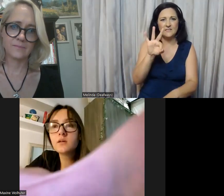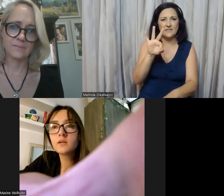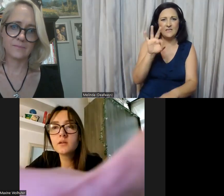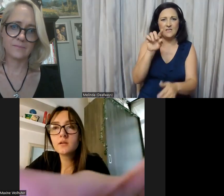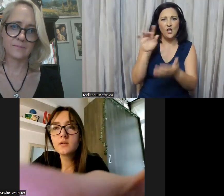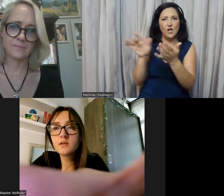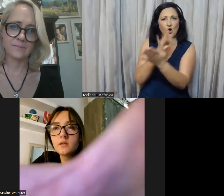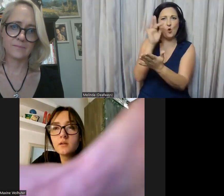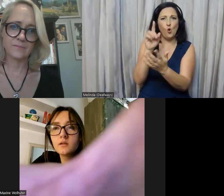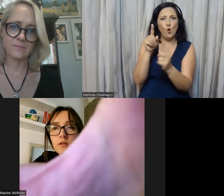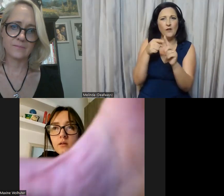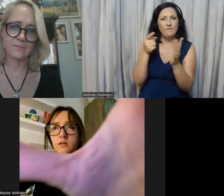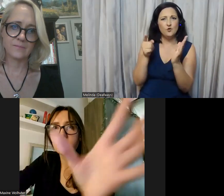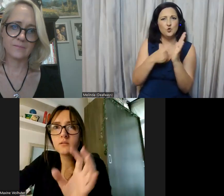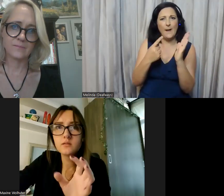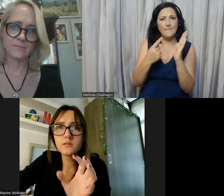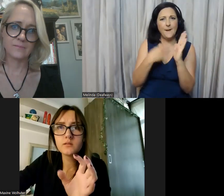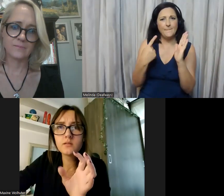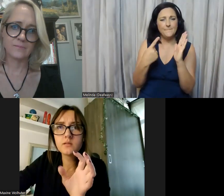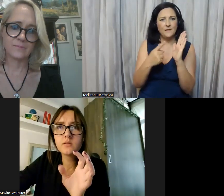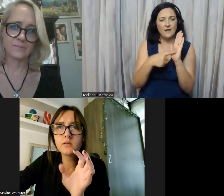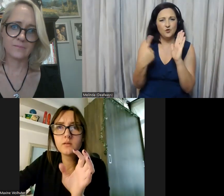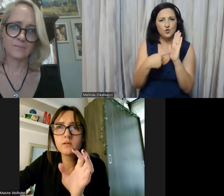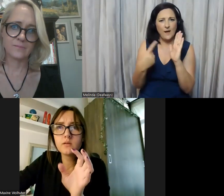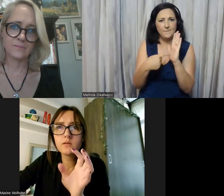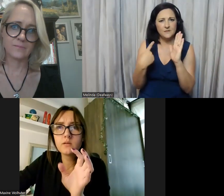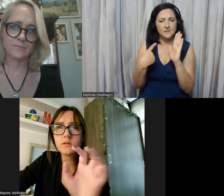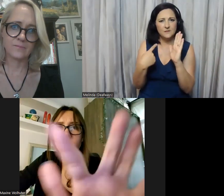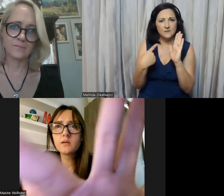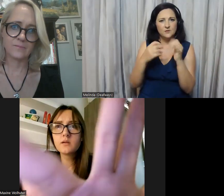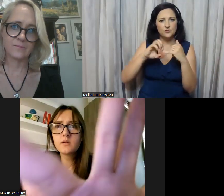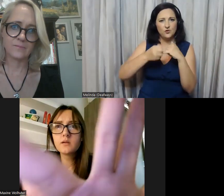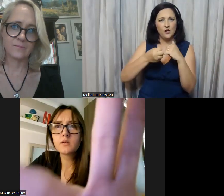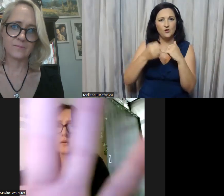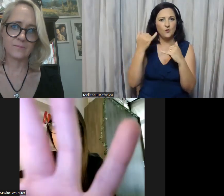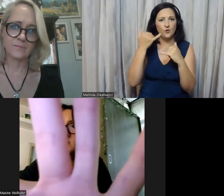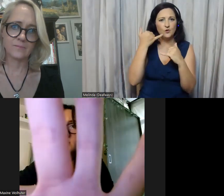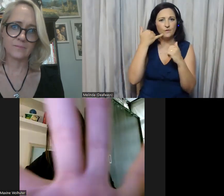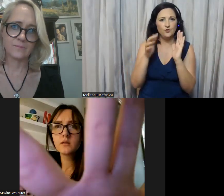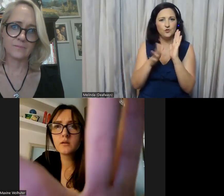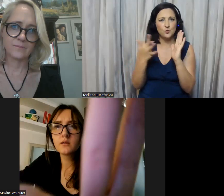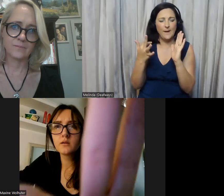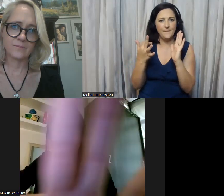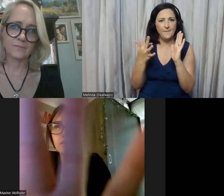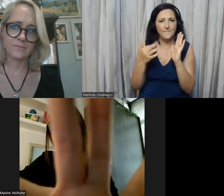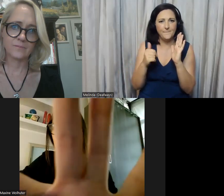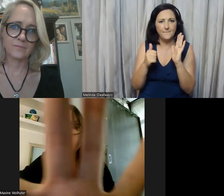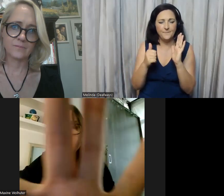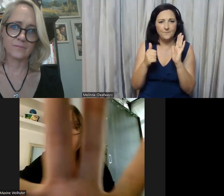See if there's 3 or if you swap. Have you swapped? Try on your phone to